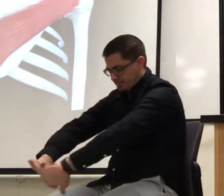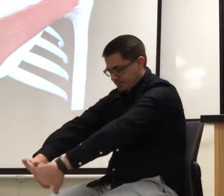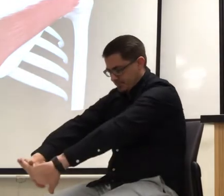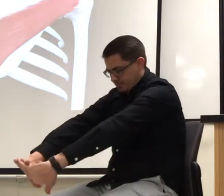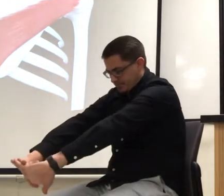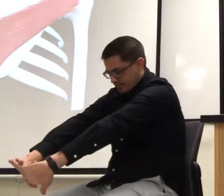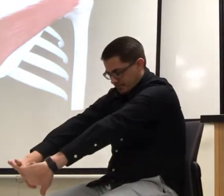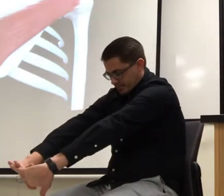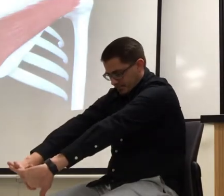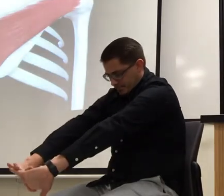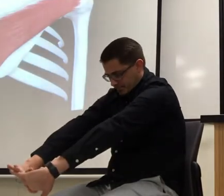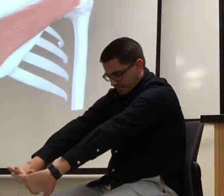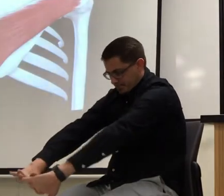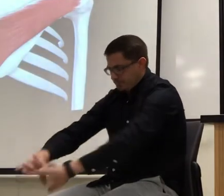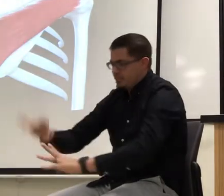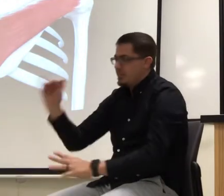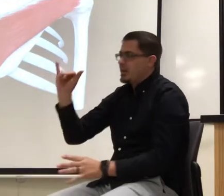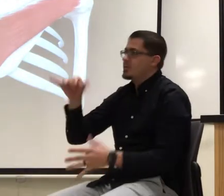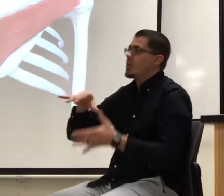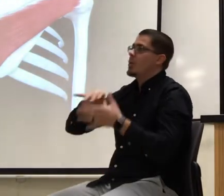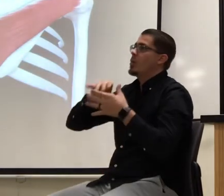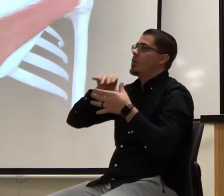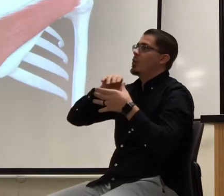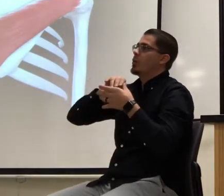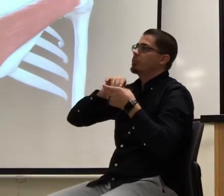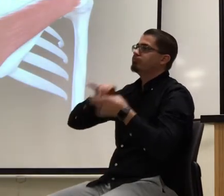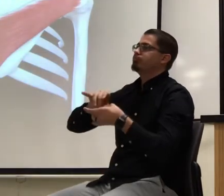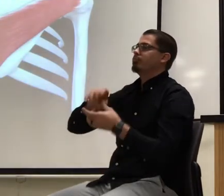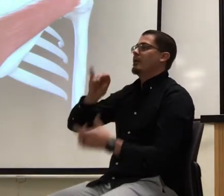Also inserts part of the greater tubercle.